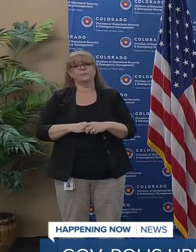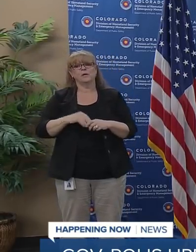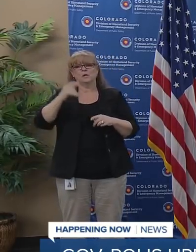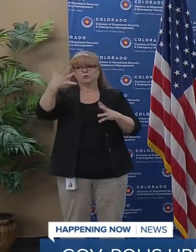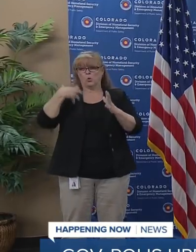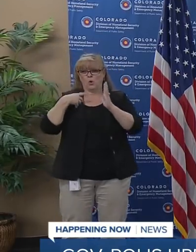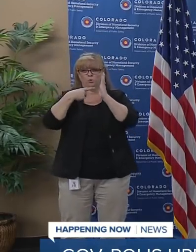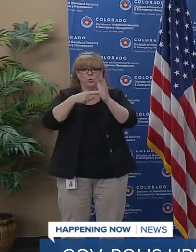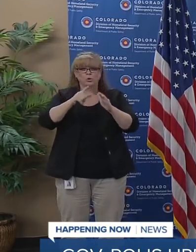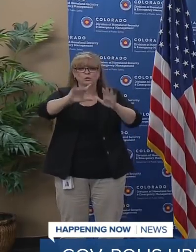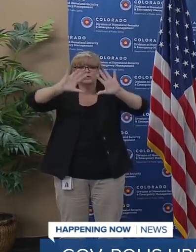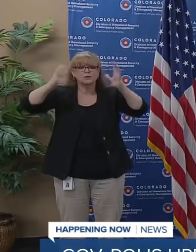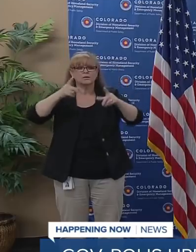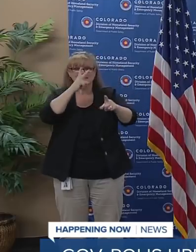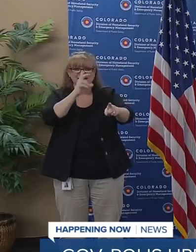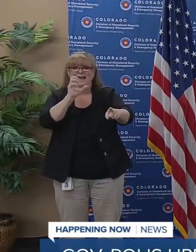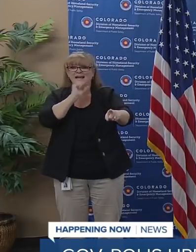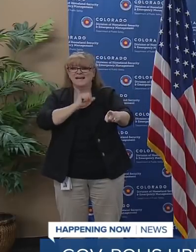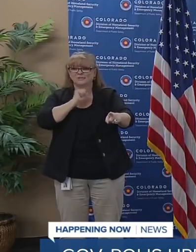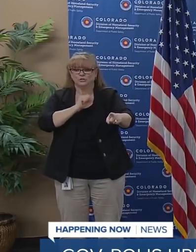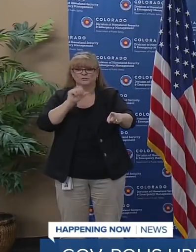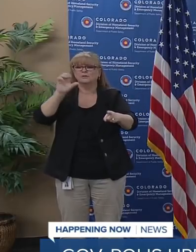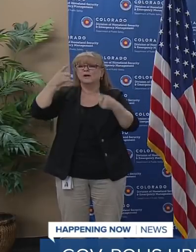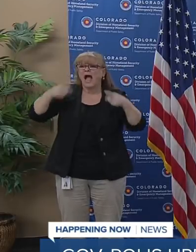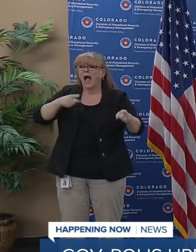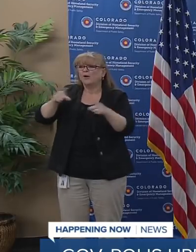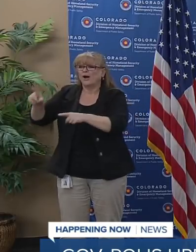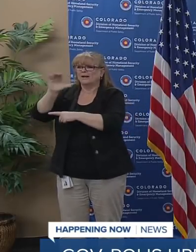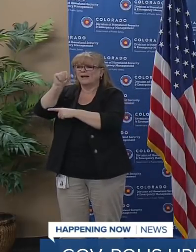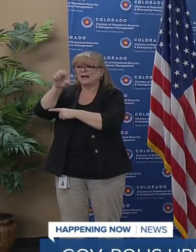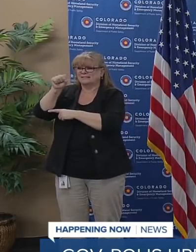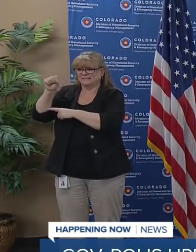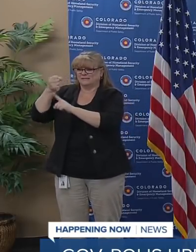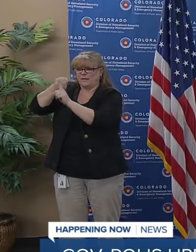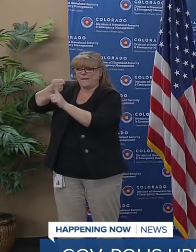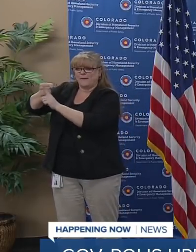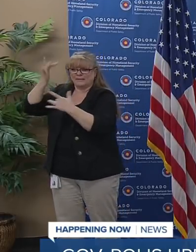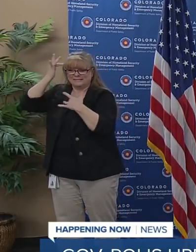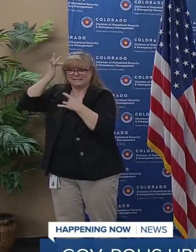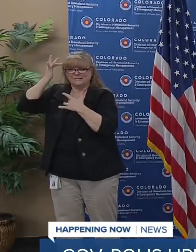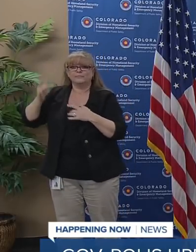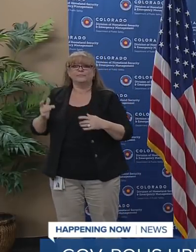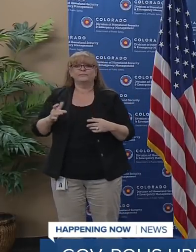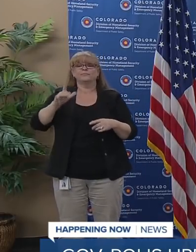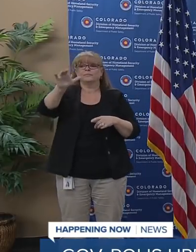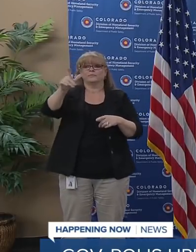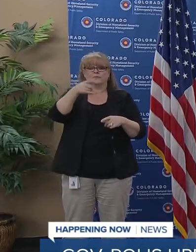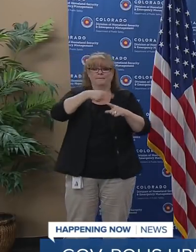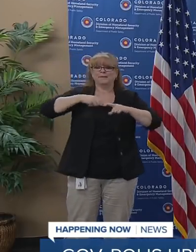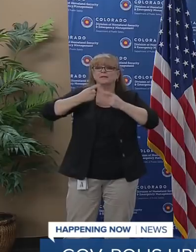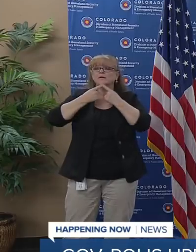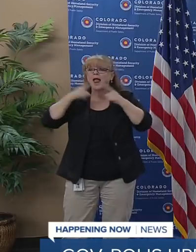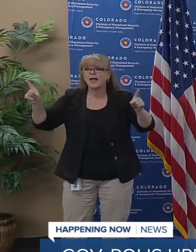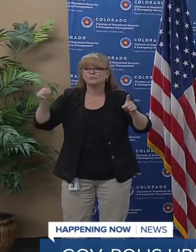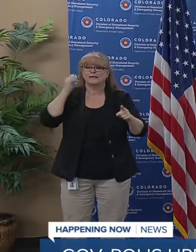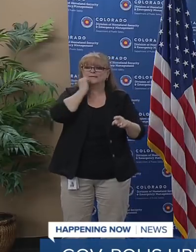infections. This is the partial update. We have a full update at 4, but we have 4,174